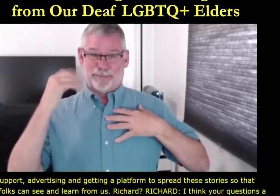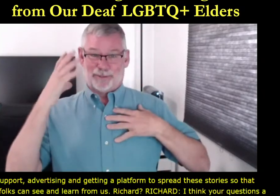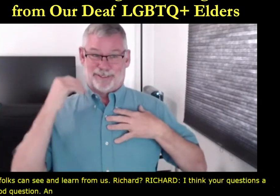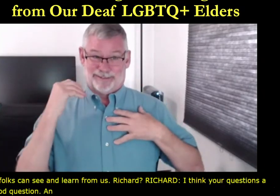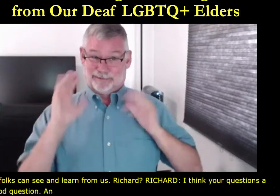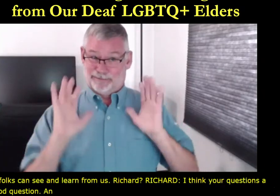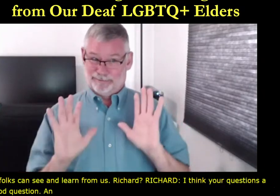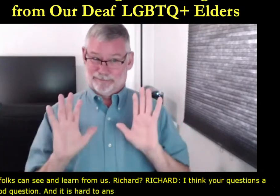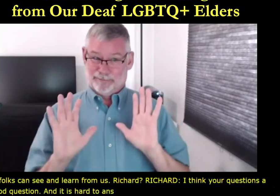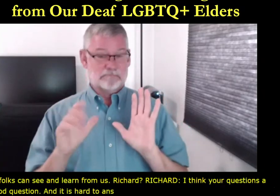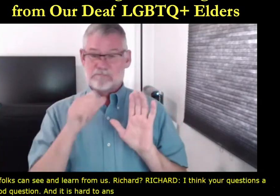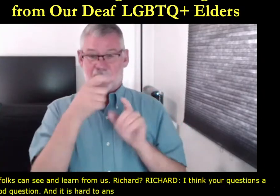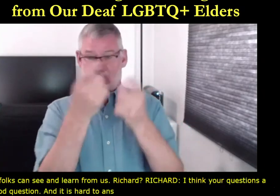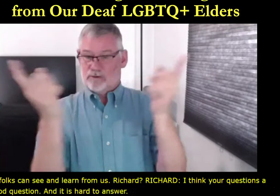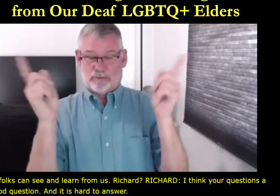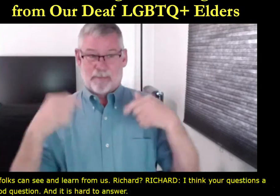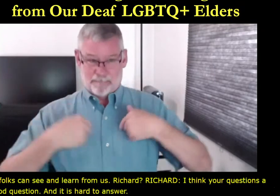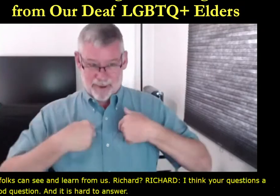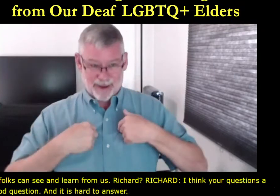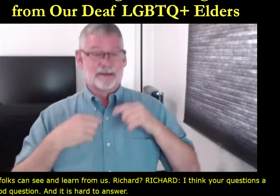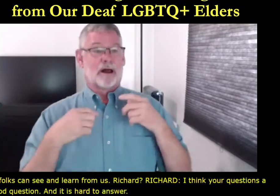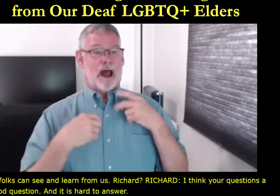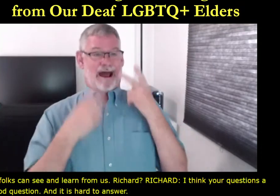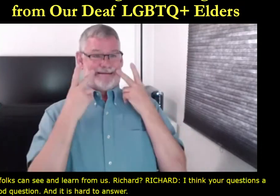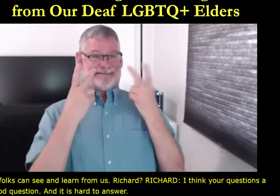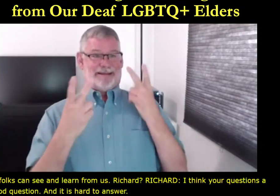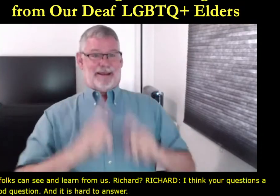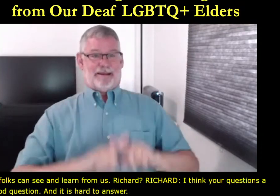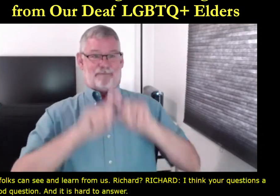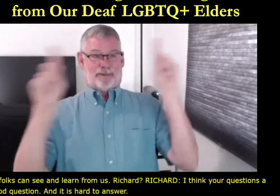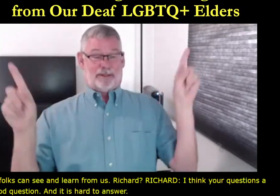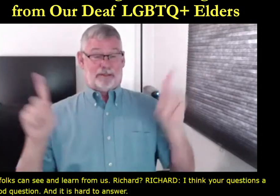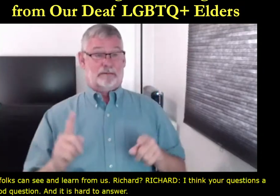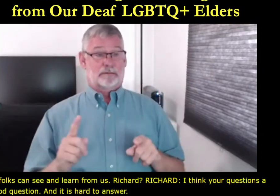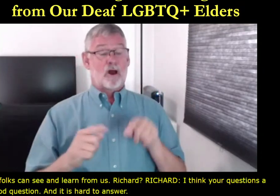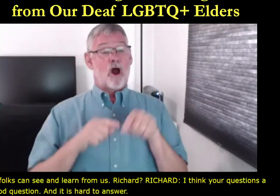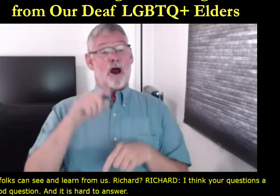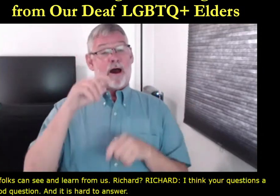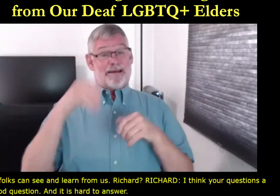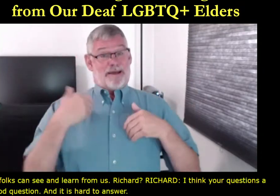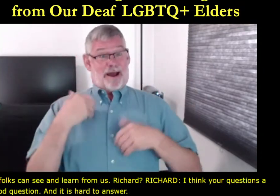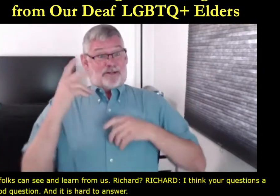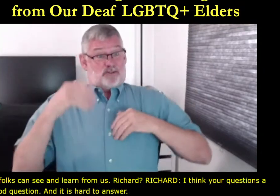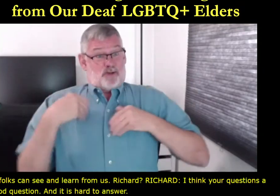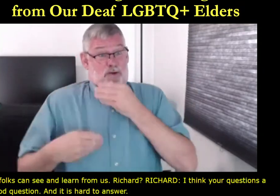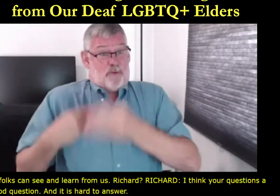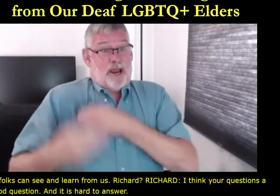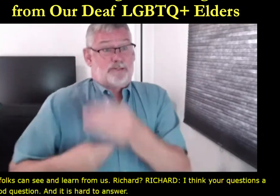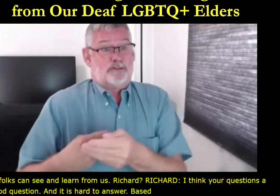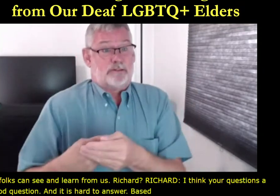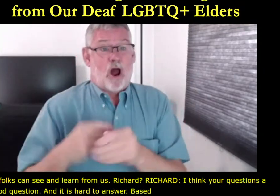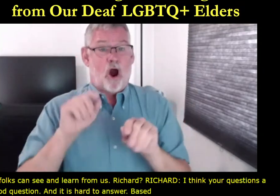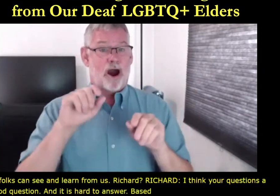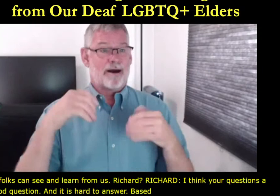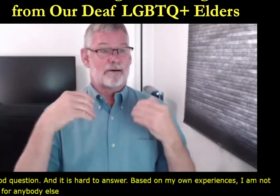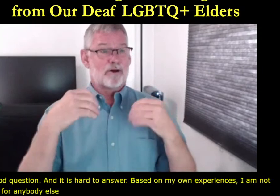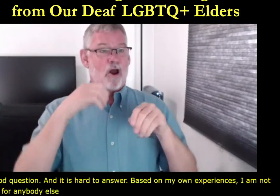experiences um i'm not speaking for anybody else but just myself i've seen just a huge difference uh